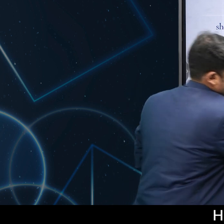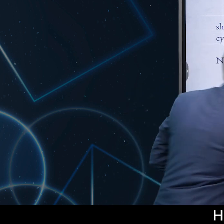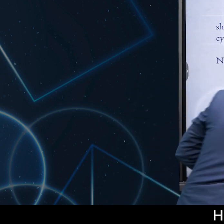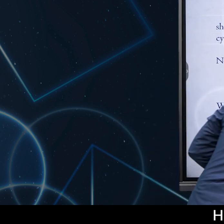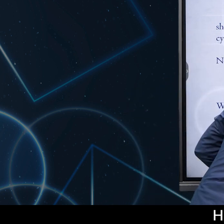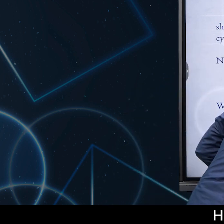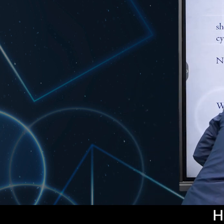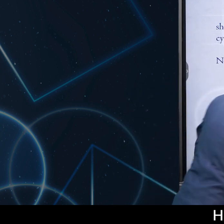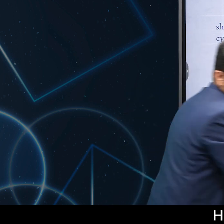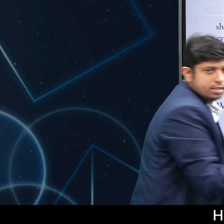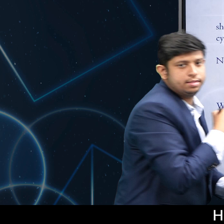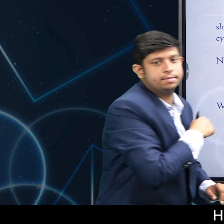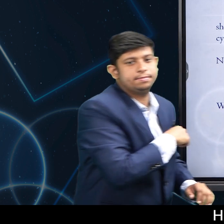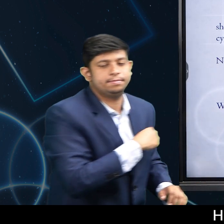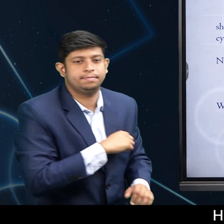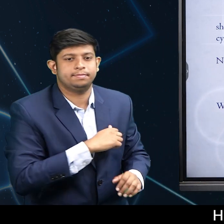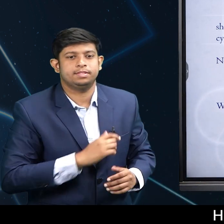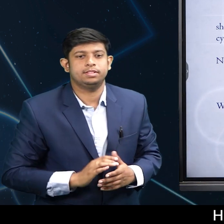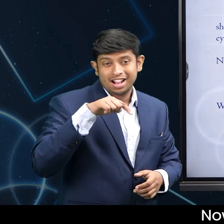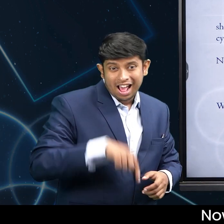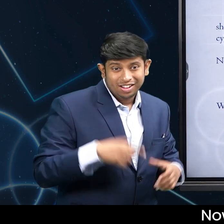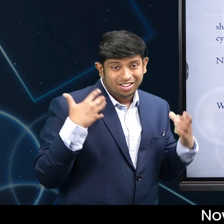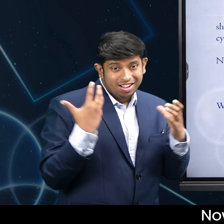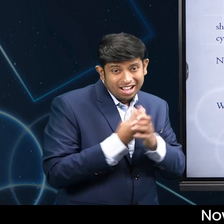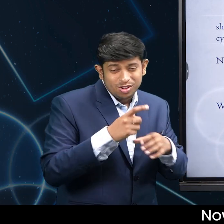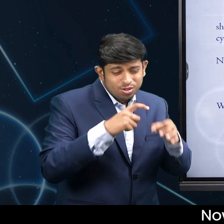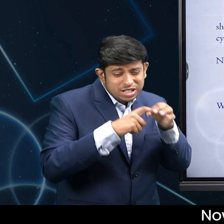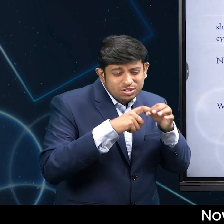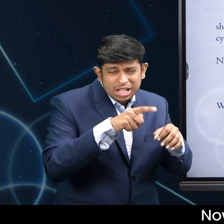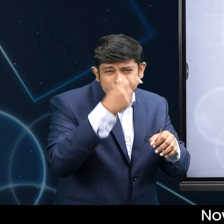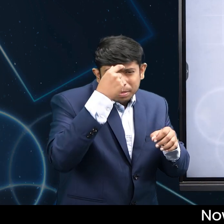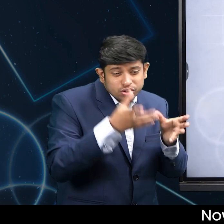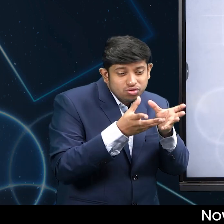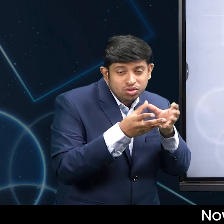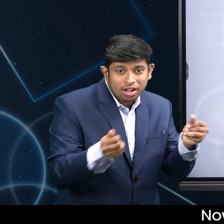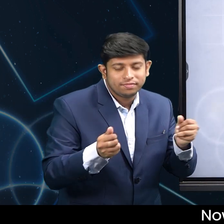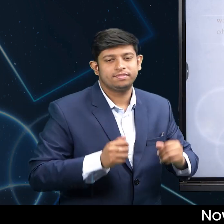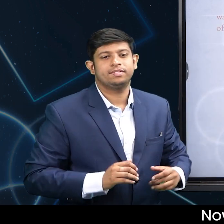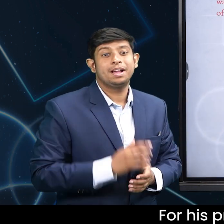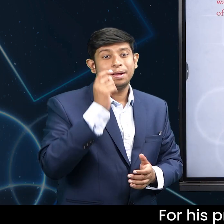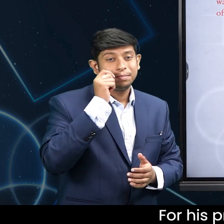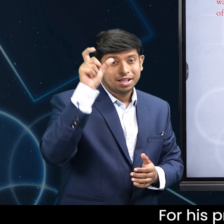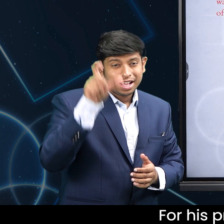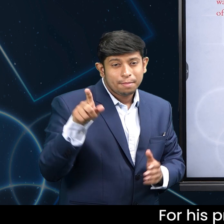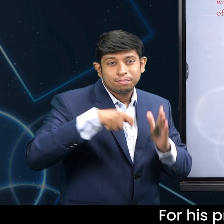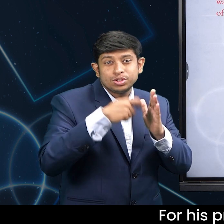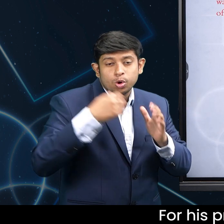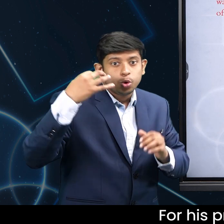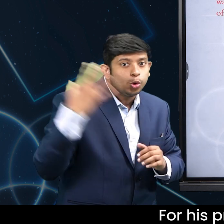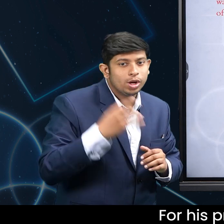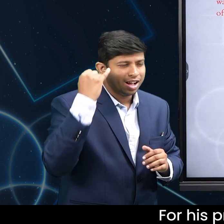h is equal to height of the cylinder. Now we will solve a problem. For his